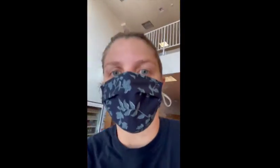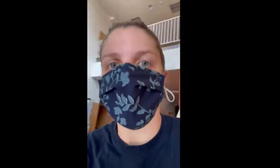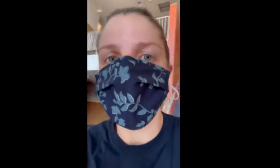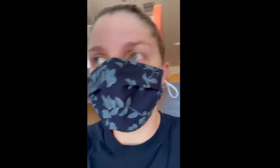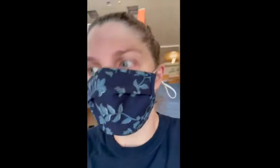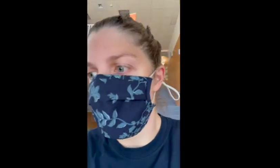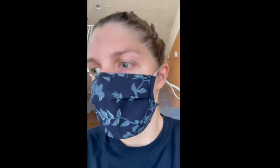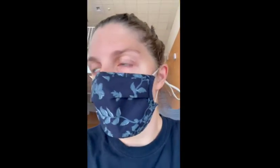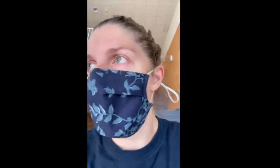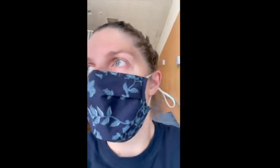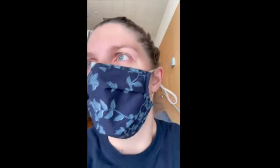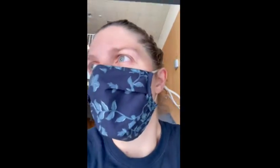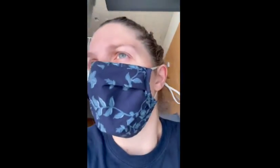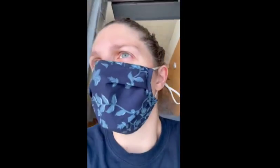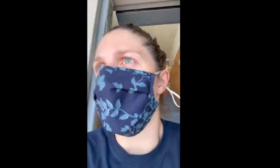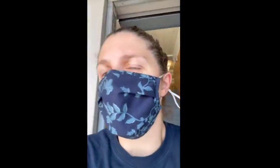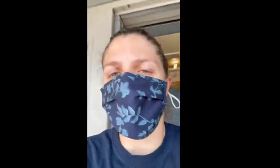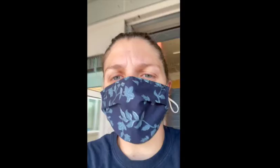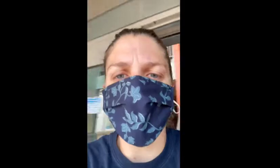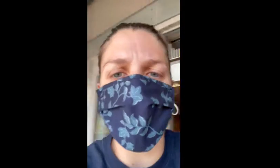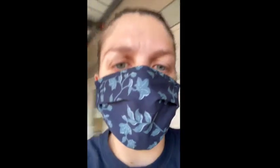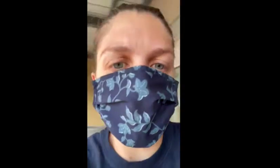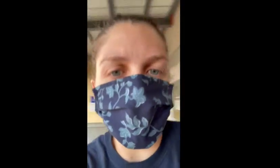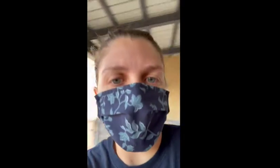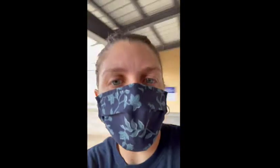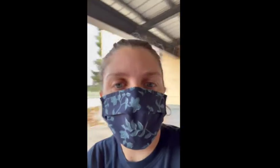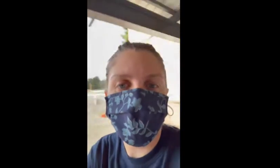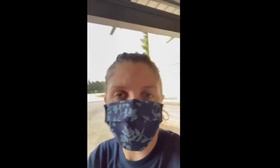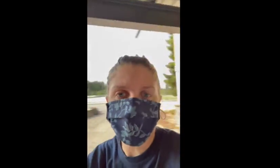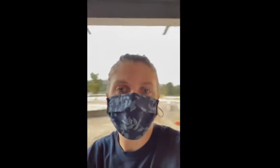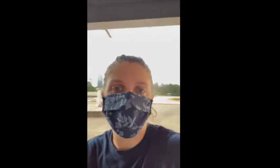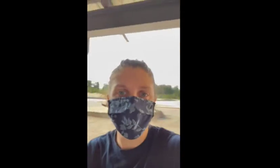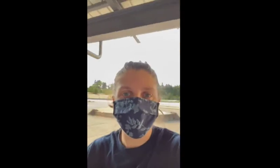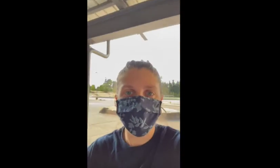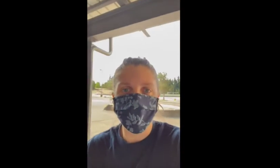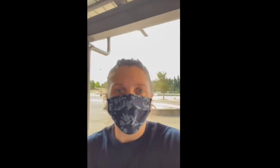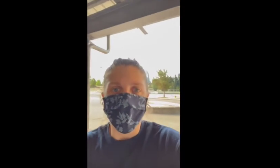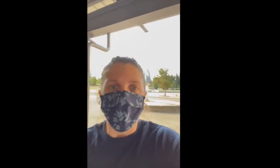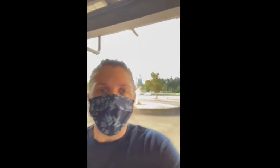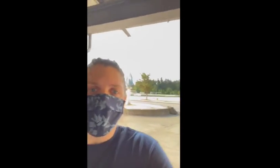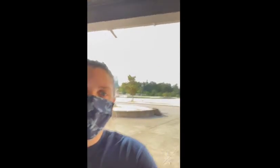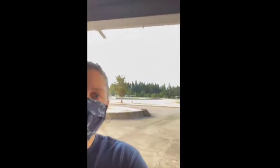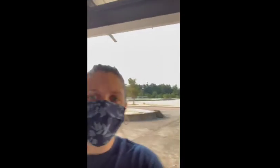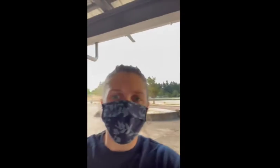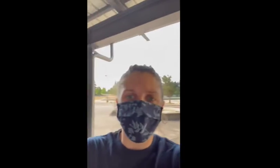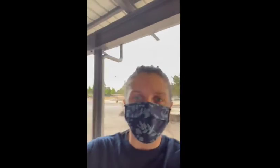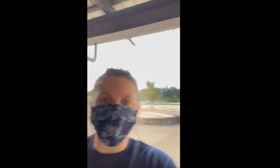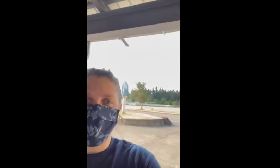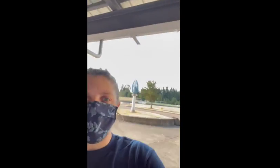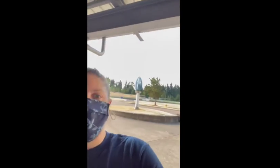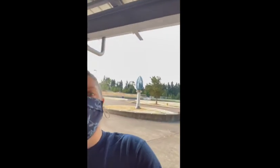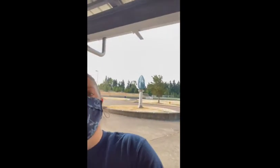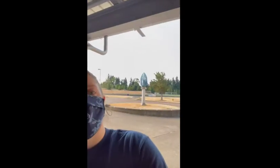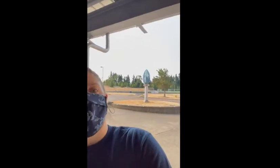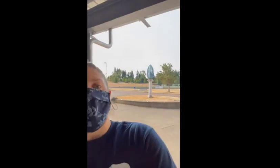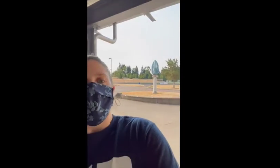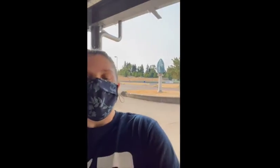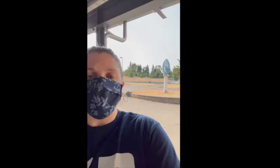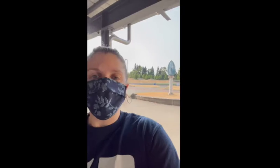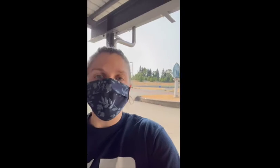things. I'm gonna try not to lock myself out as we go. First of all, behind me is the